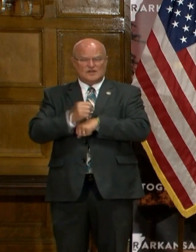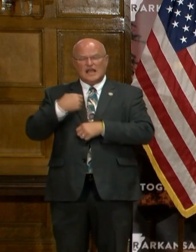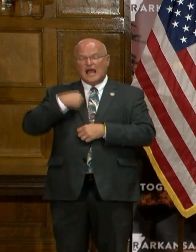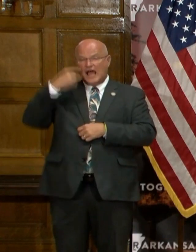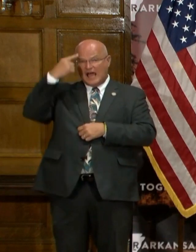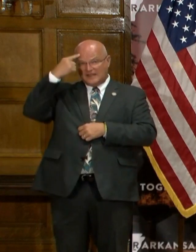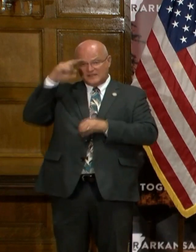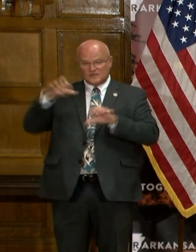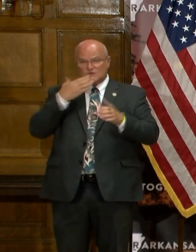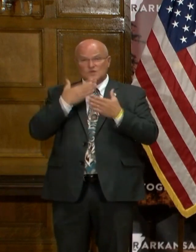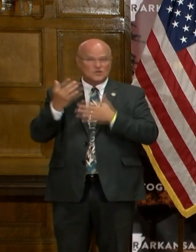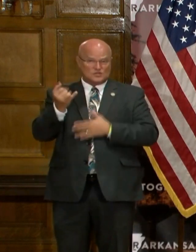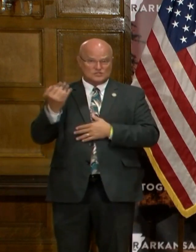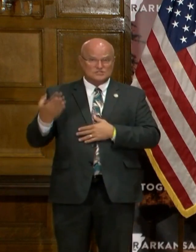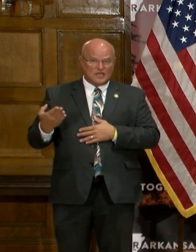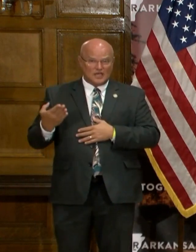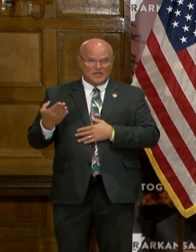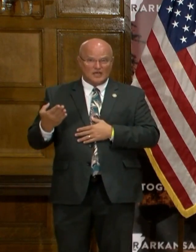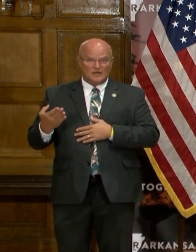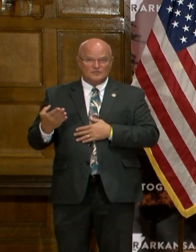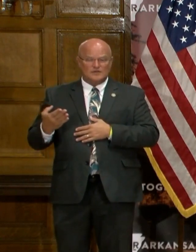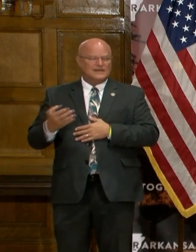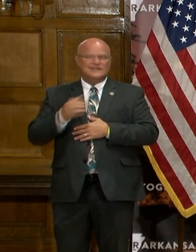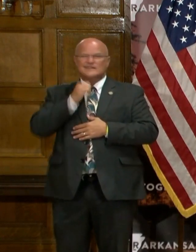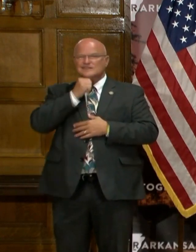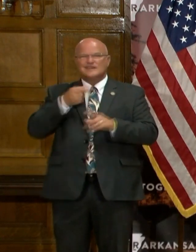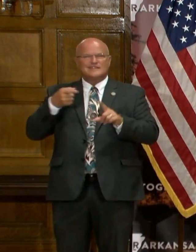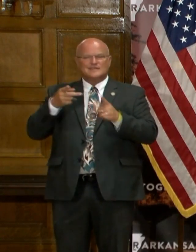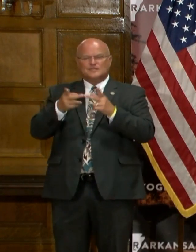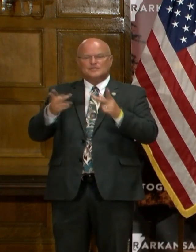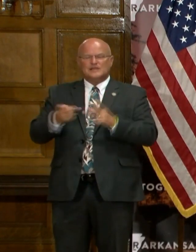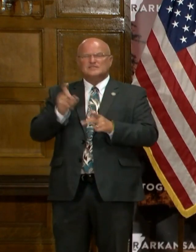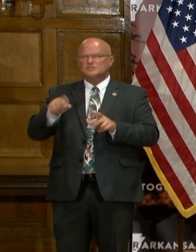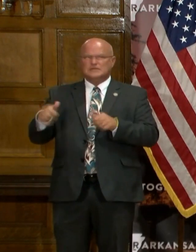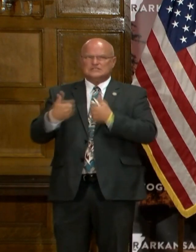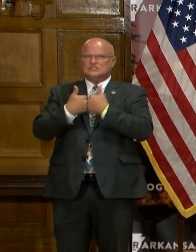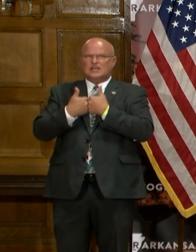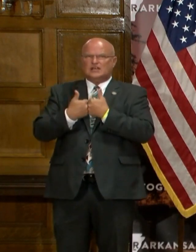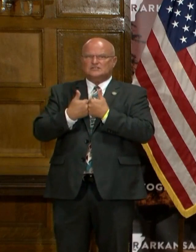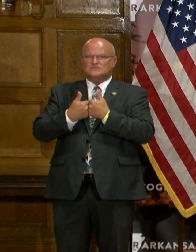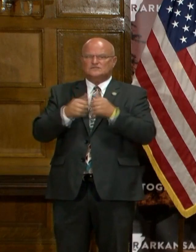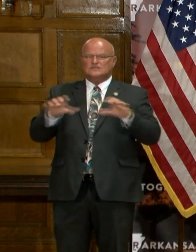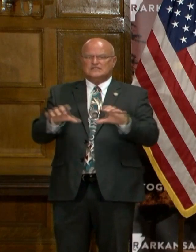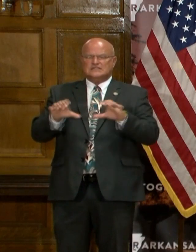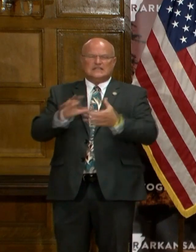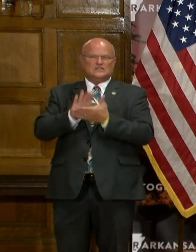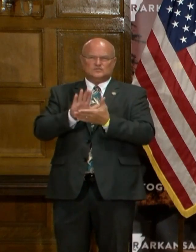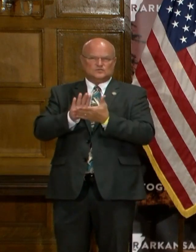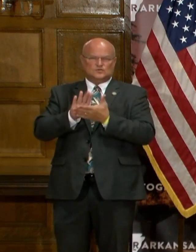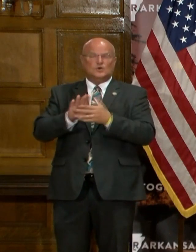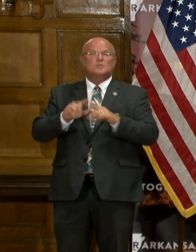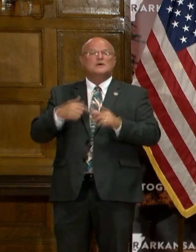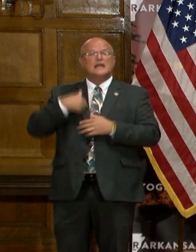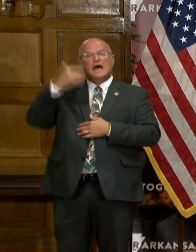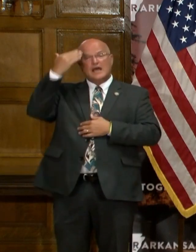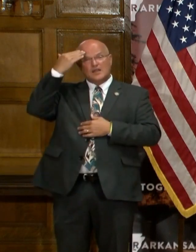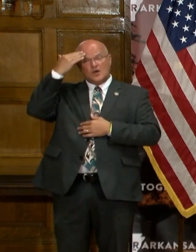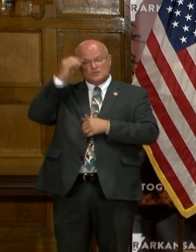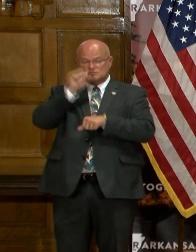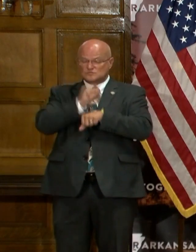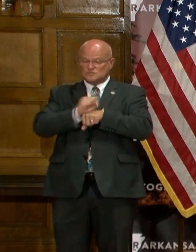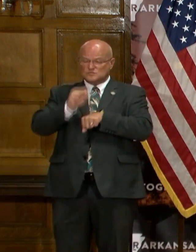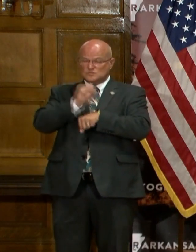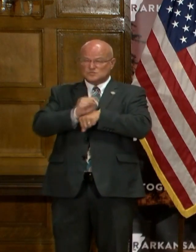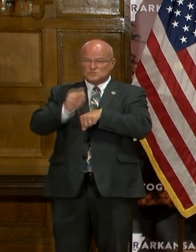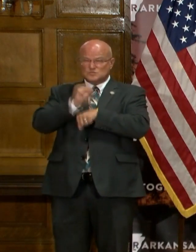they're doing a good job. They're not to the point that it should be a challenge for conducting school, but I know they're working hard at it